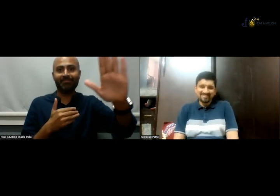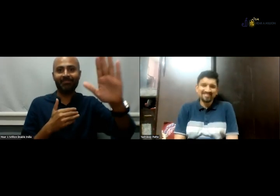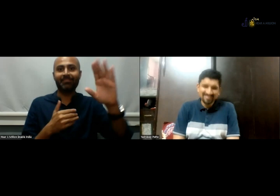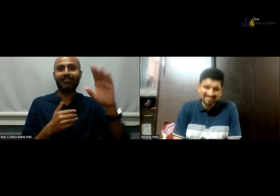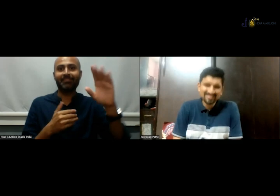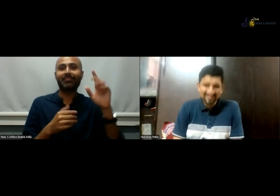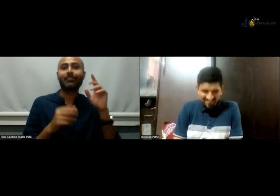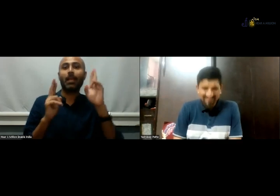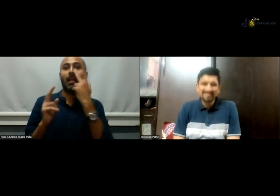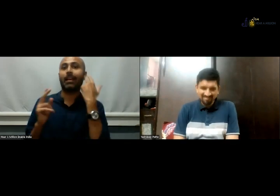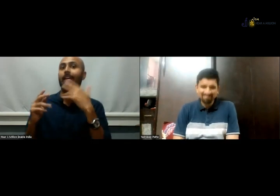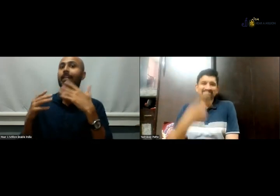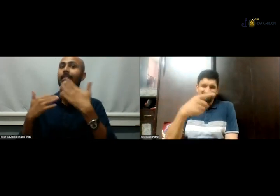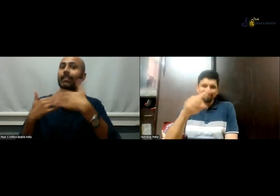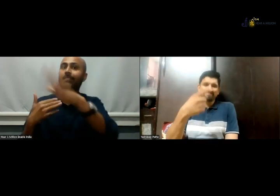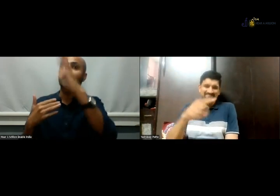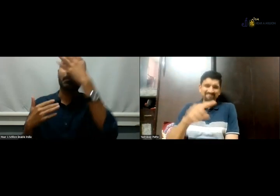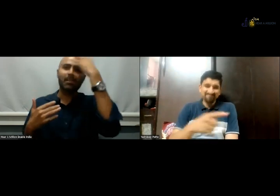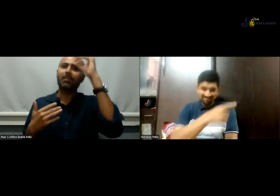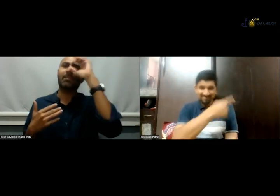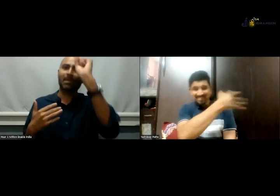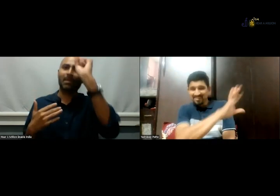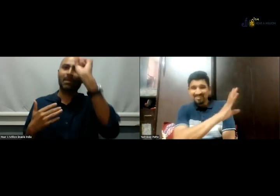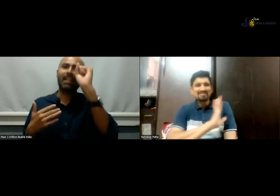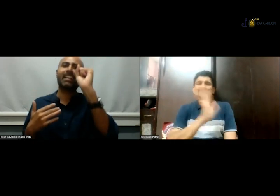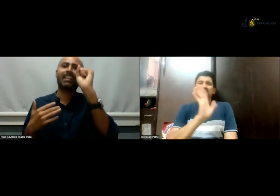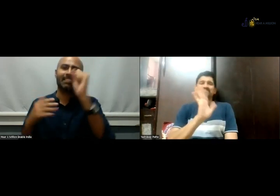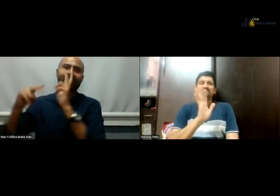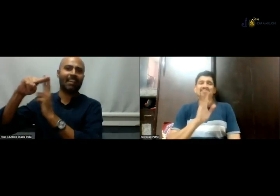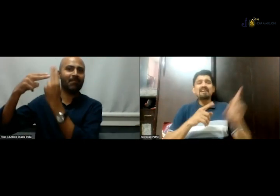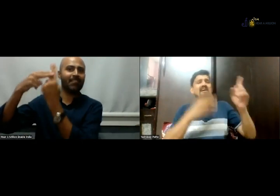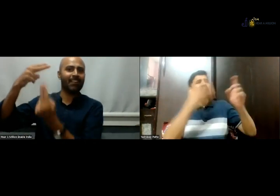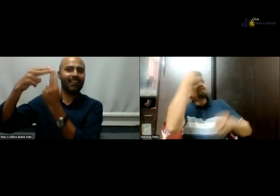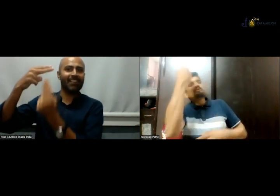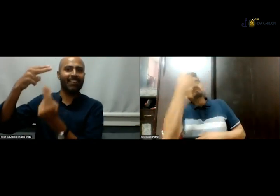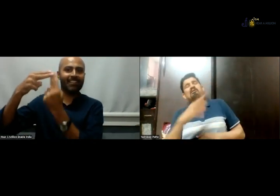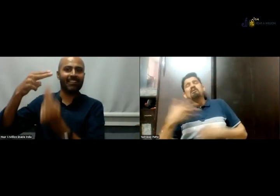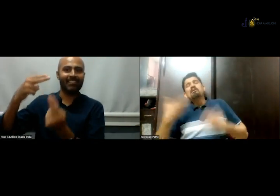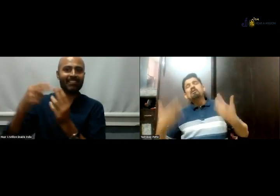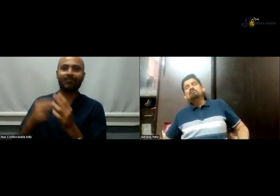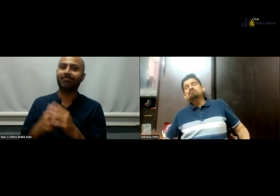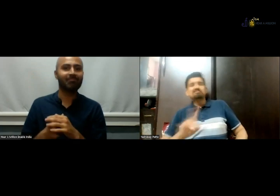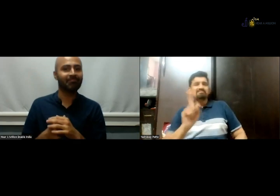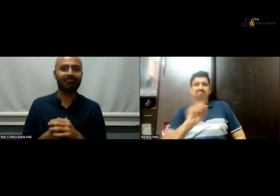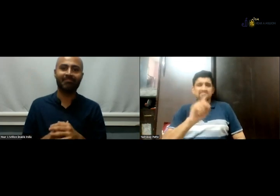people here, all the deaf, students here. Just work on that.